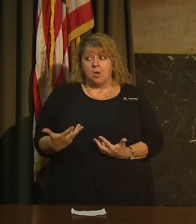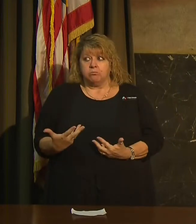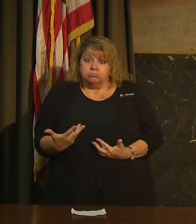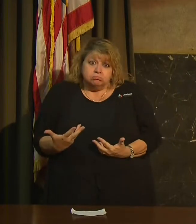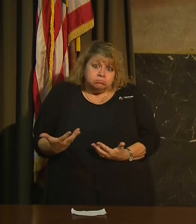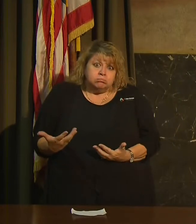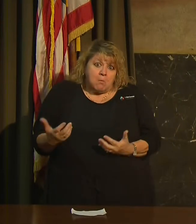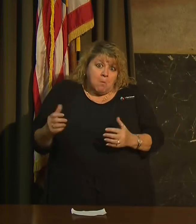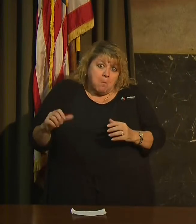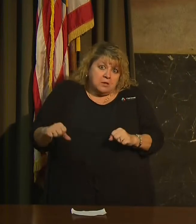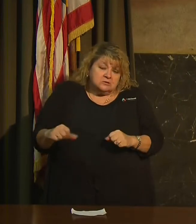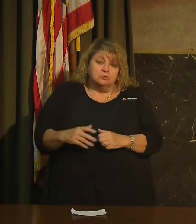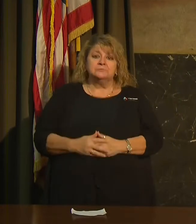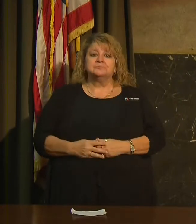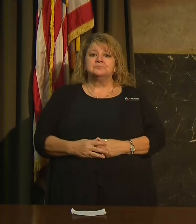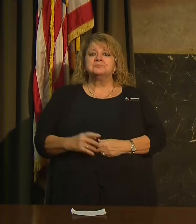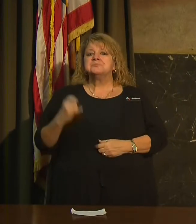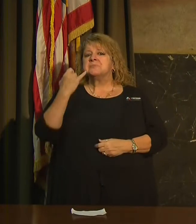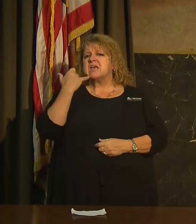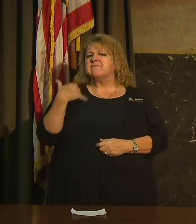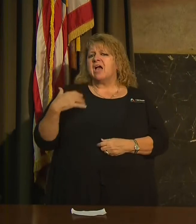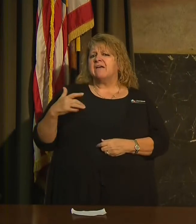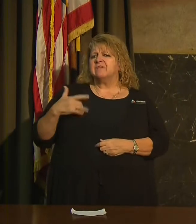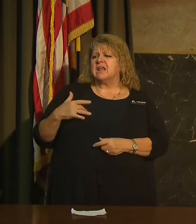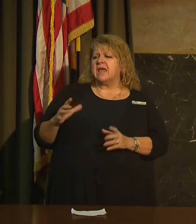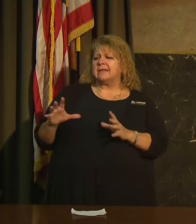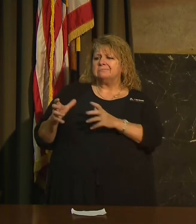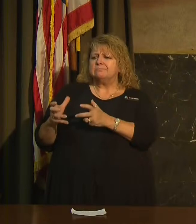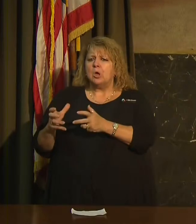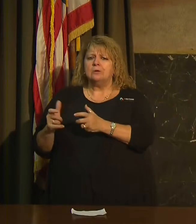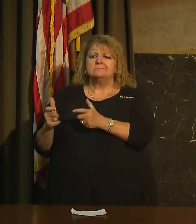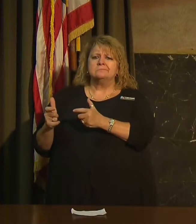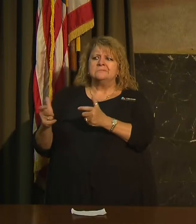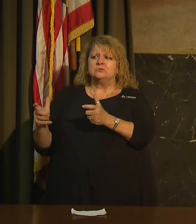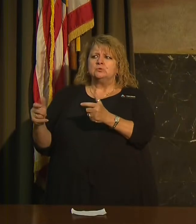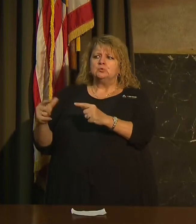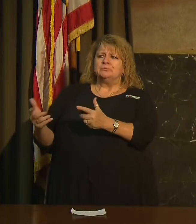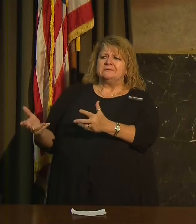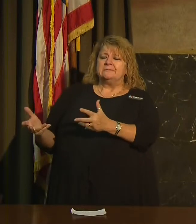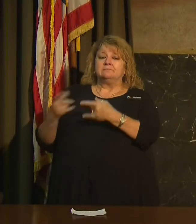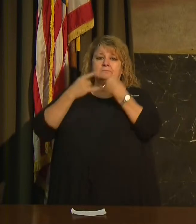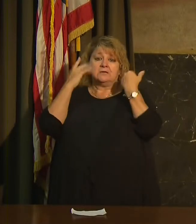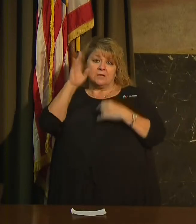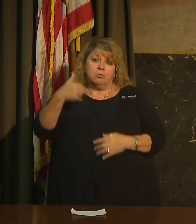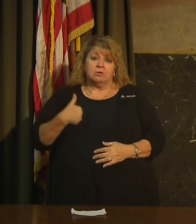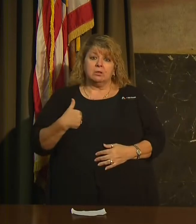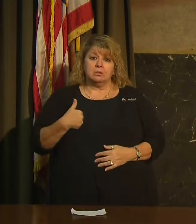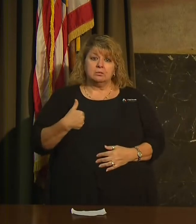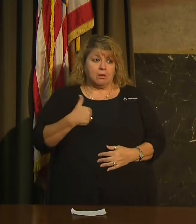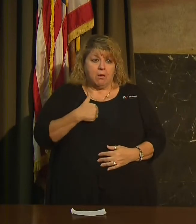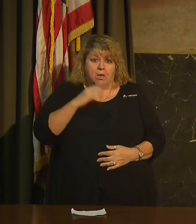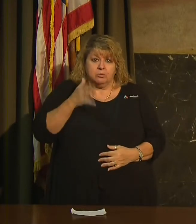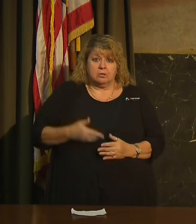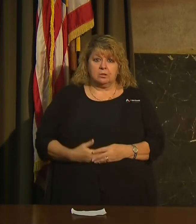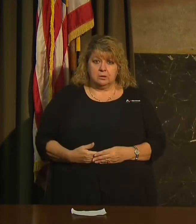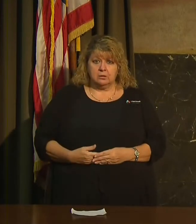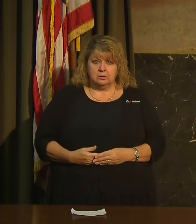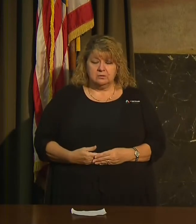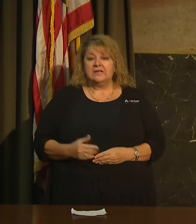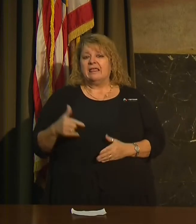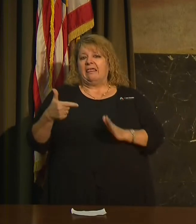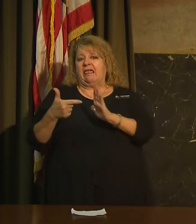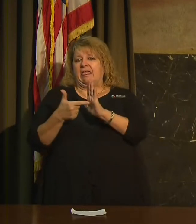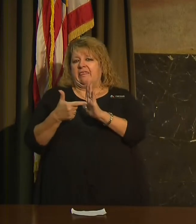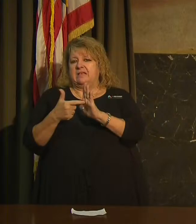small groups, then I will feel the need to continue to wear a mask. The new proclamation also eases